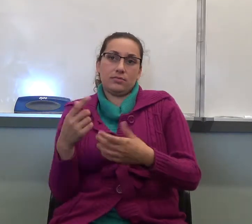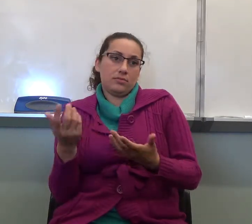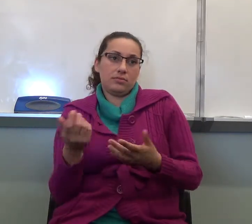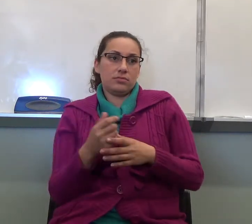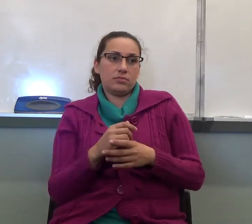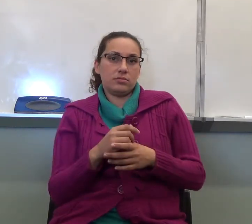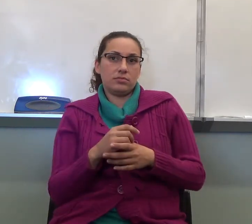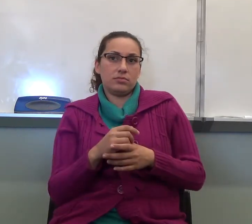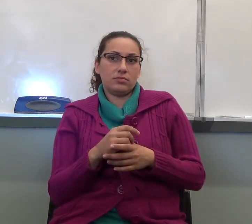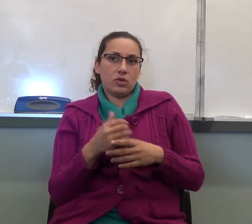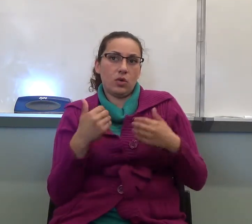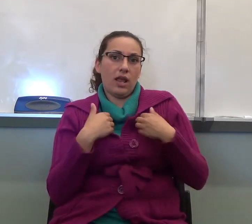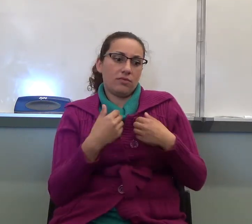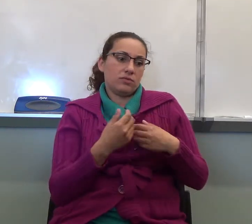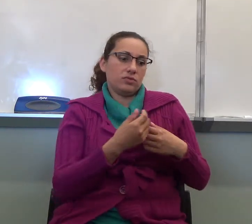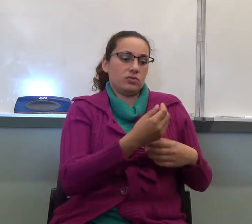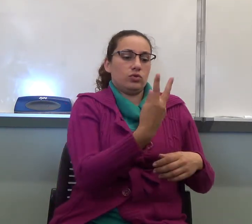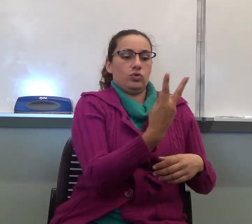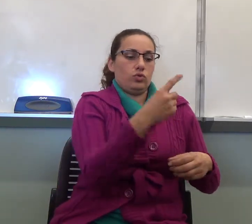Yeah, you get 2 on one, 1 on the other. You could get a 3.